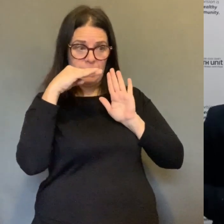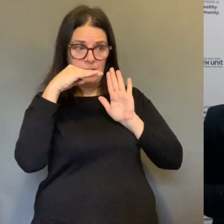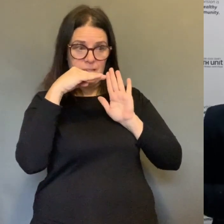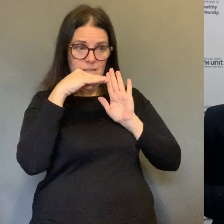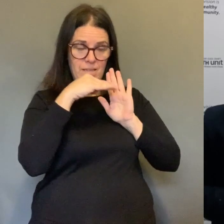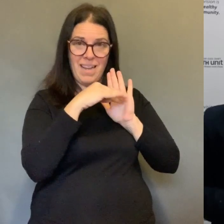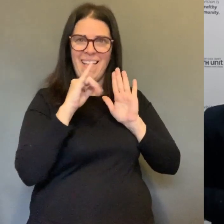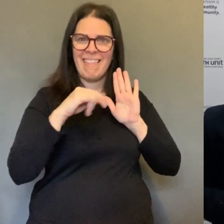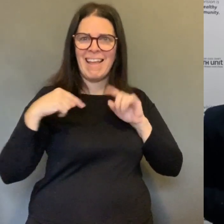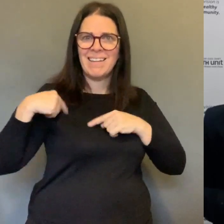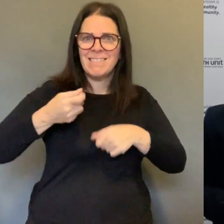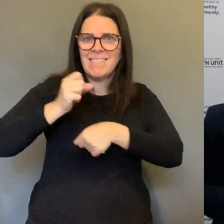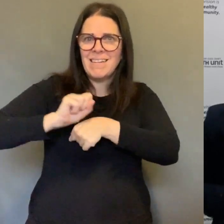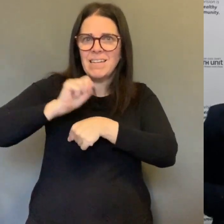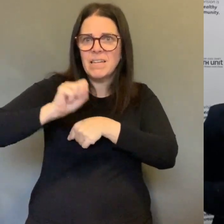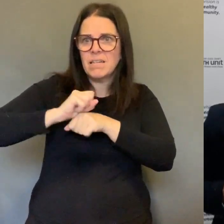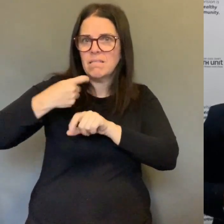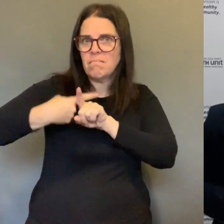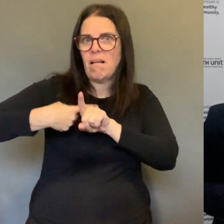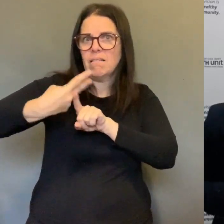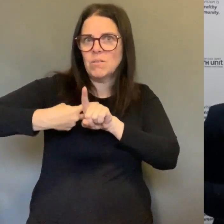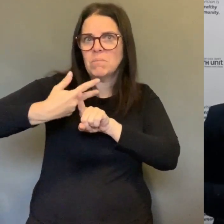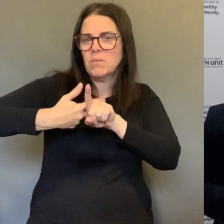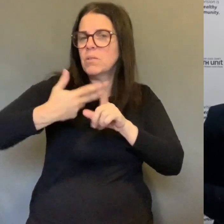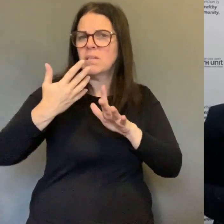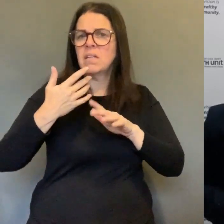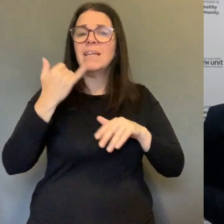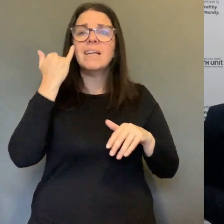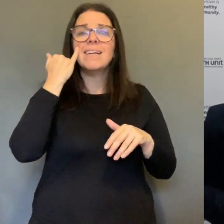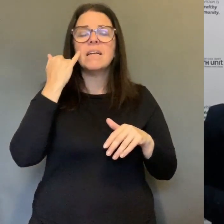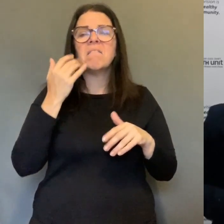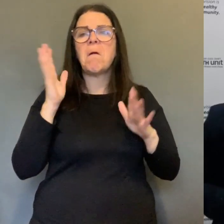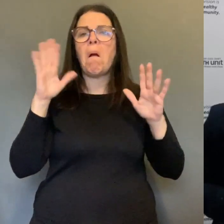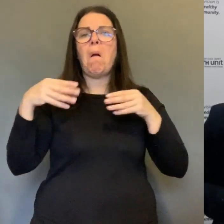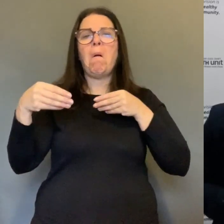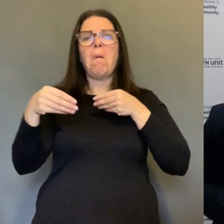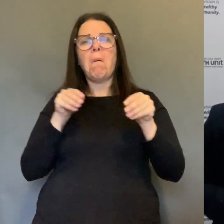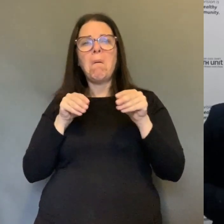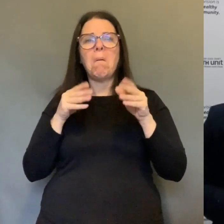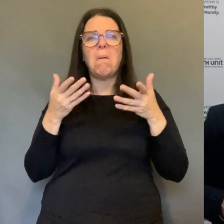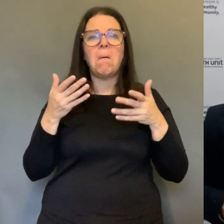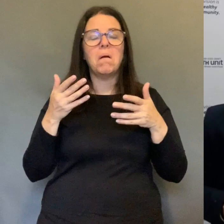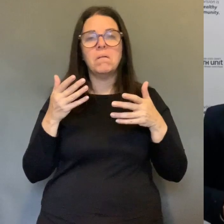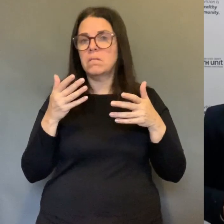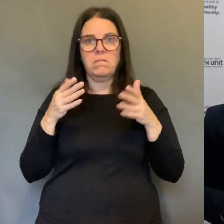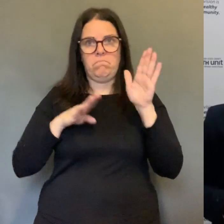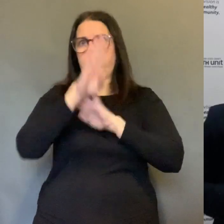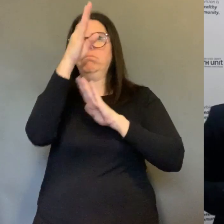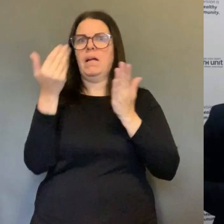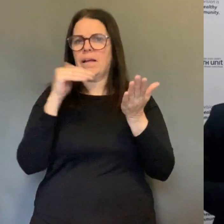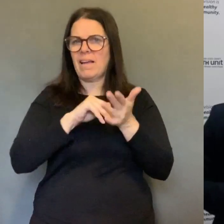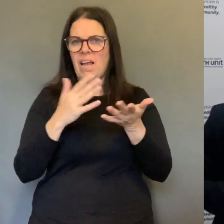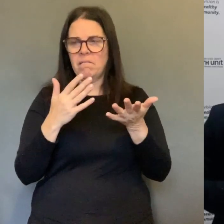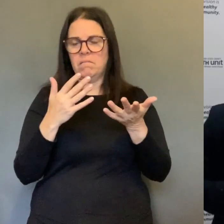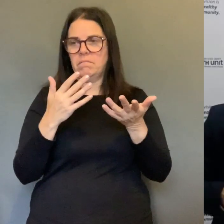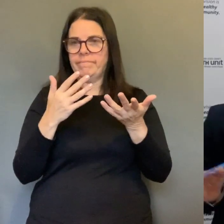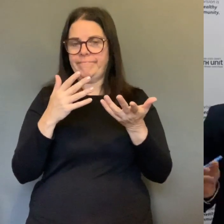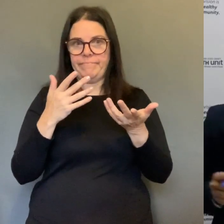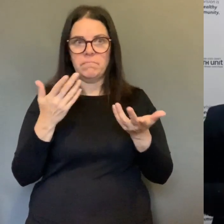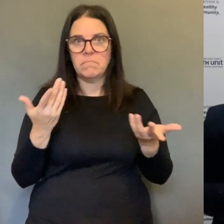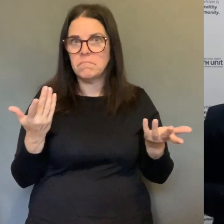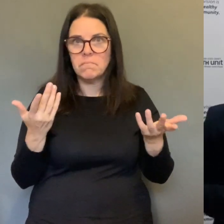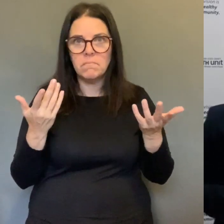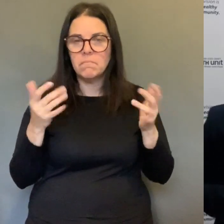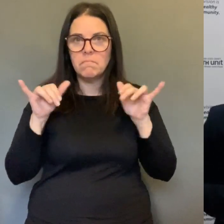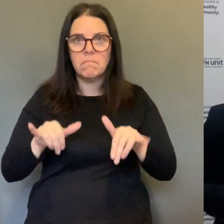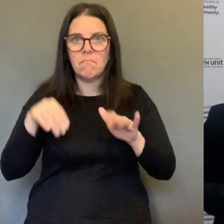even if it has to happen, I'm sure the various levels of government will take a graduated approach rather than just going